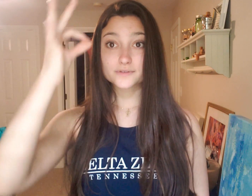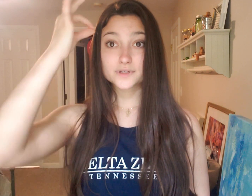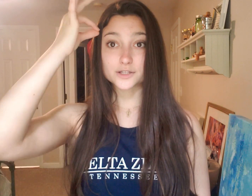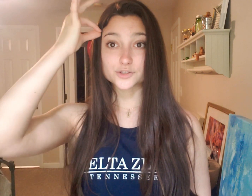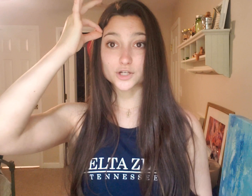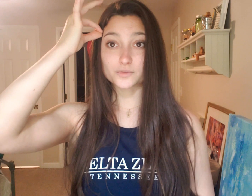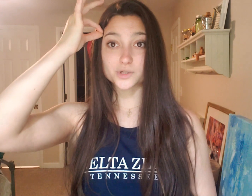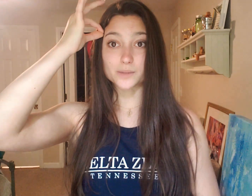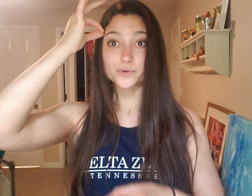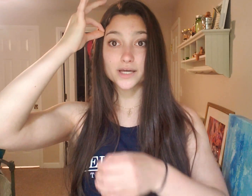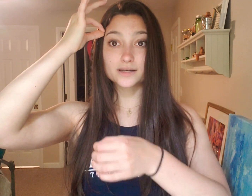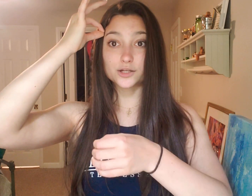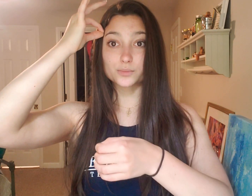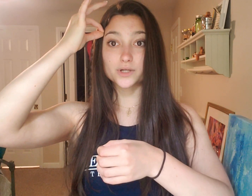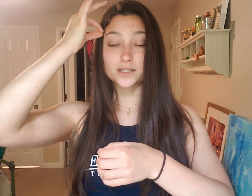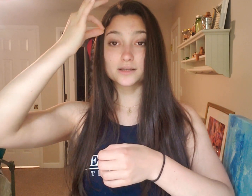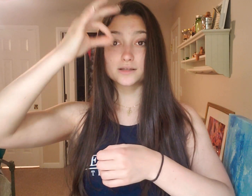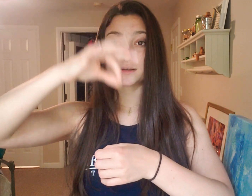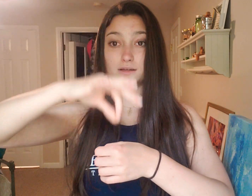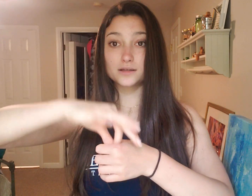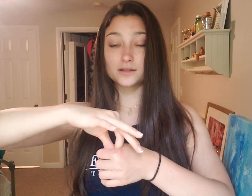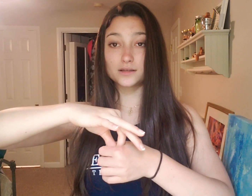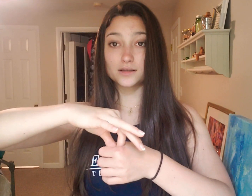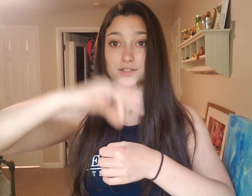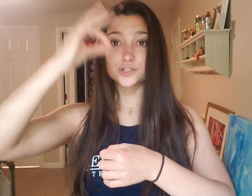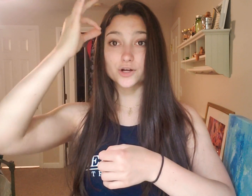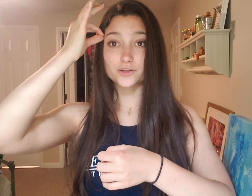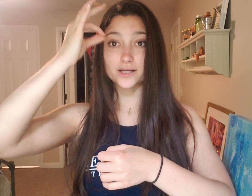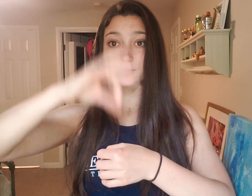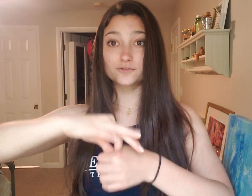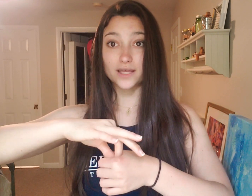and you're starting from your temple again, and you're putting it into your other hand, faith.